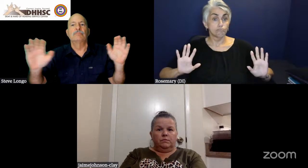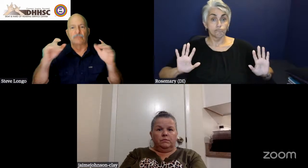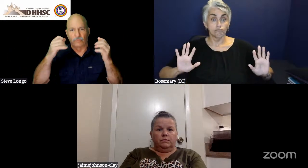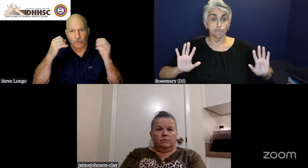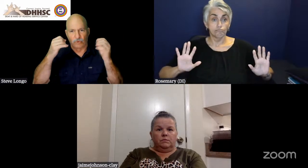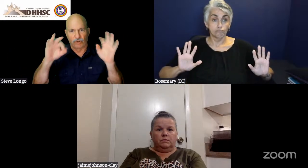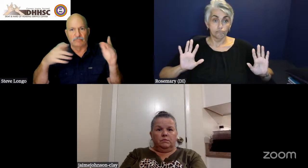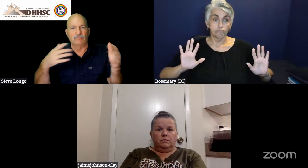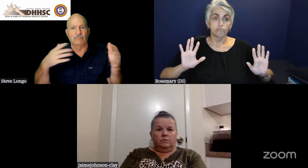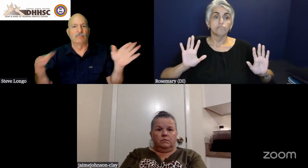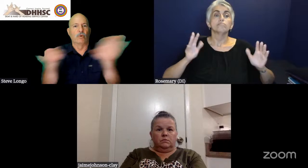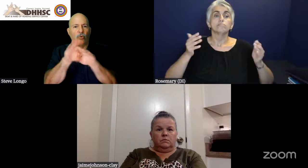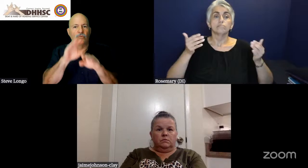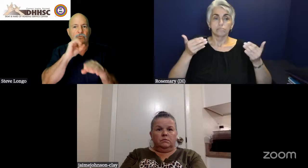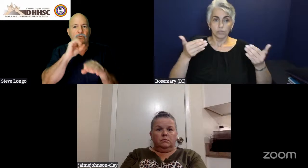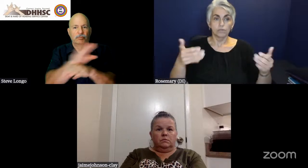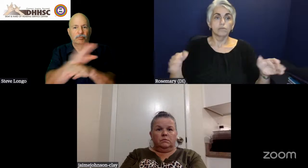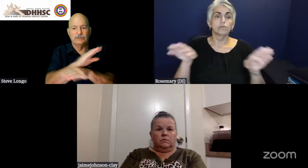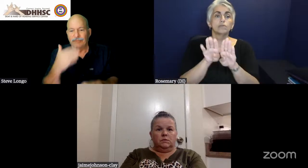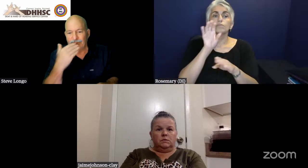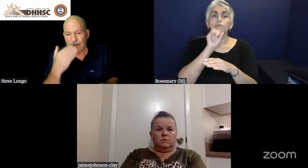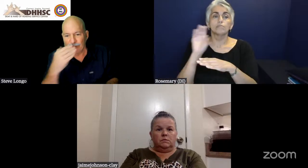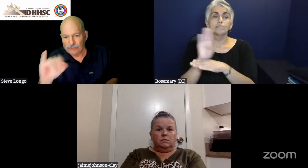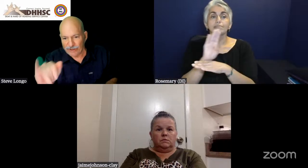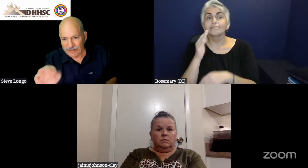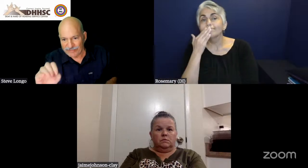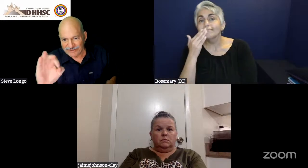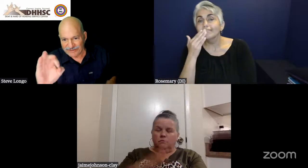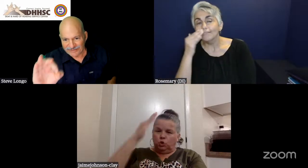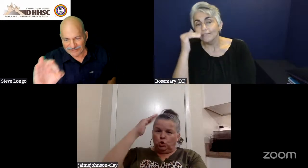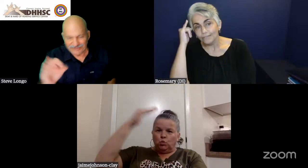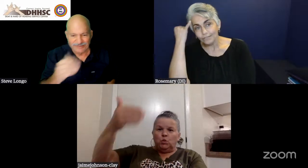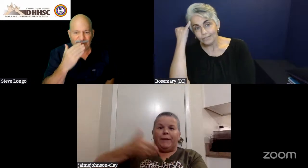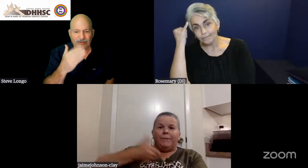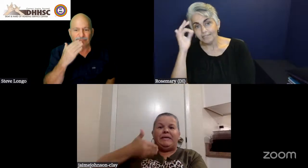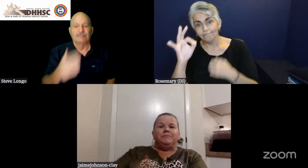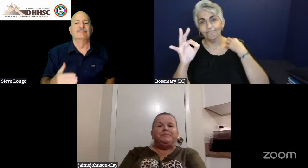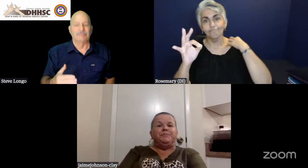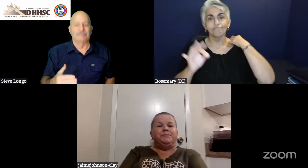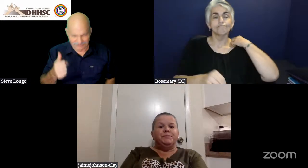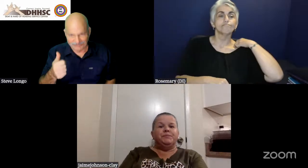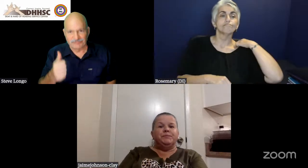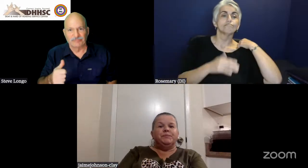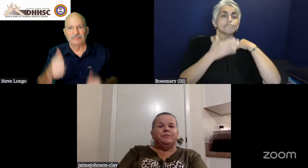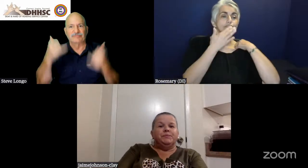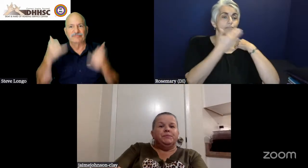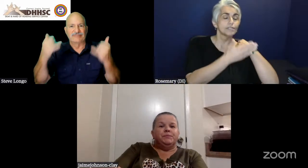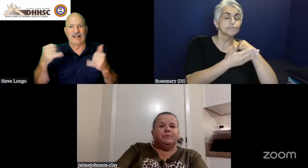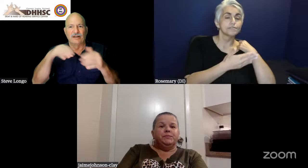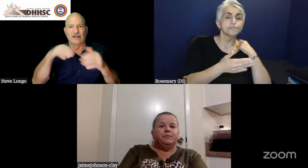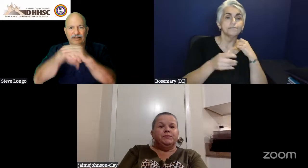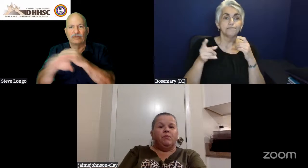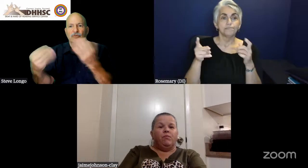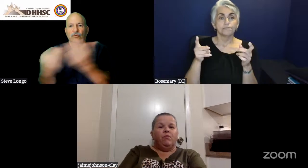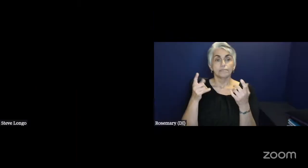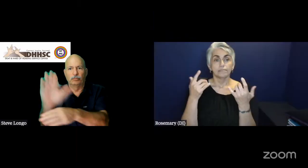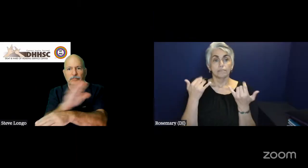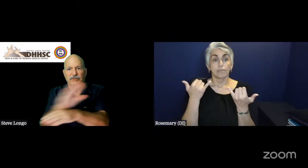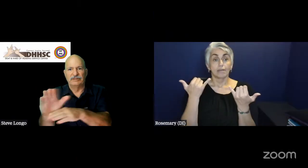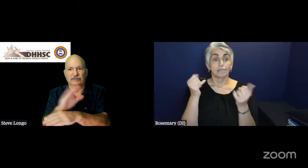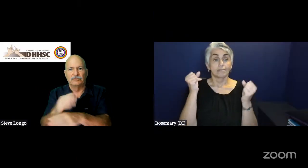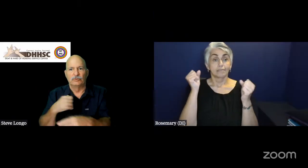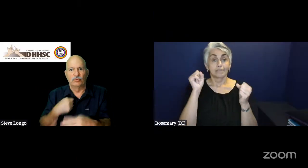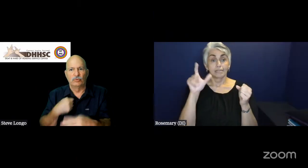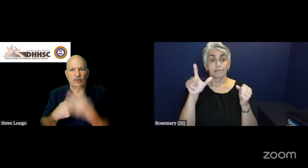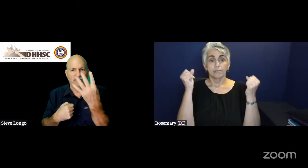is nothing happening out there, which means we close old business. Thank you very much, Jamie. And Jamie says, my